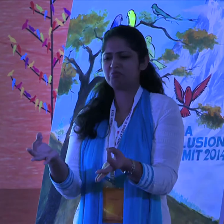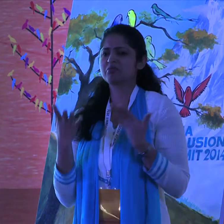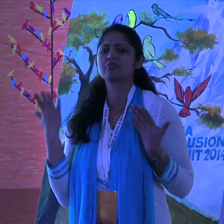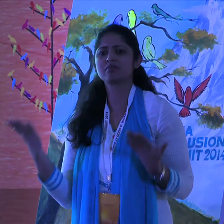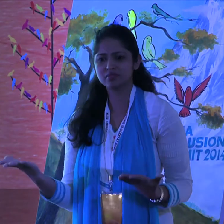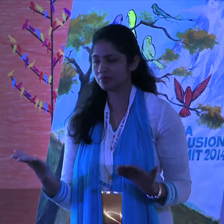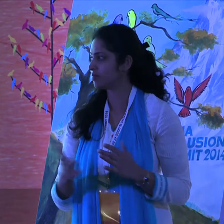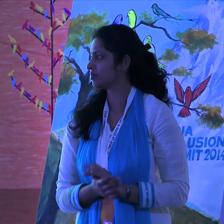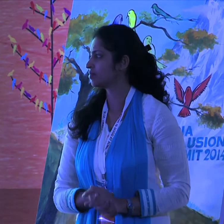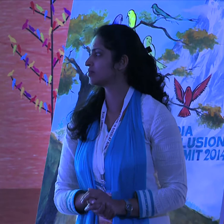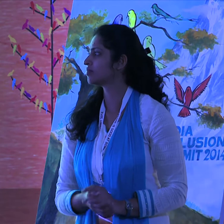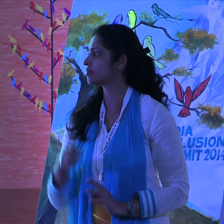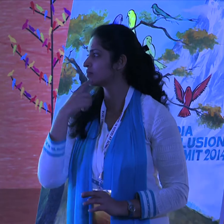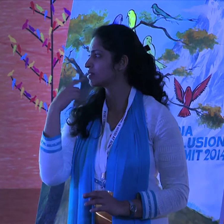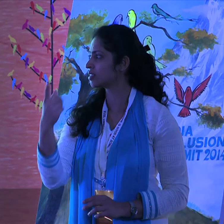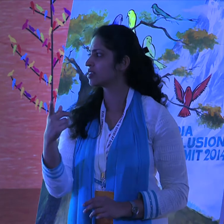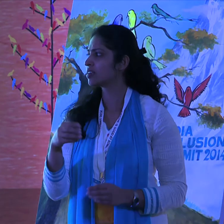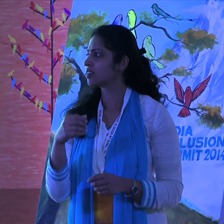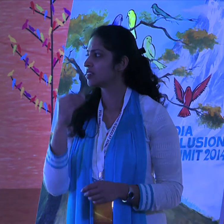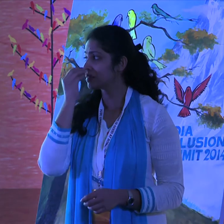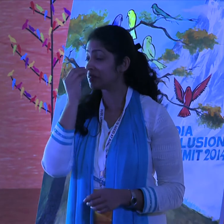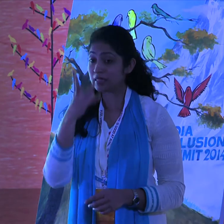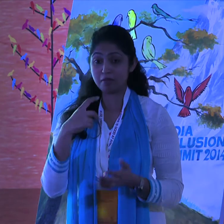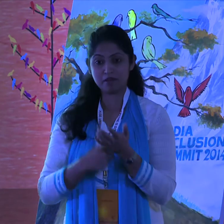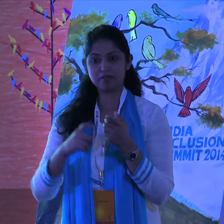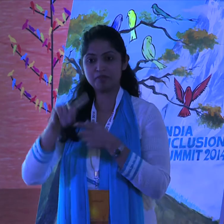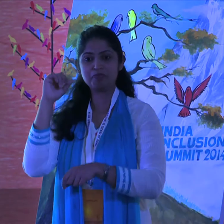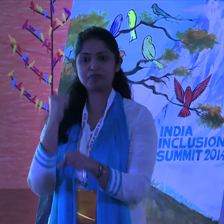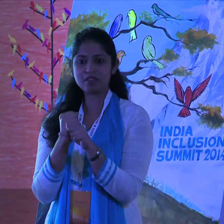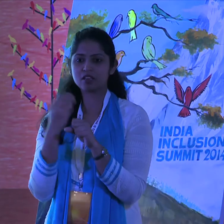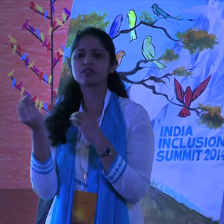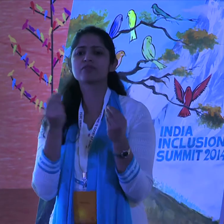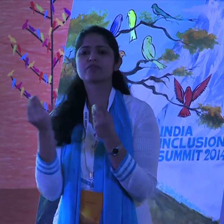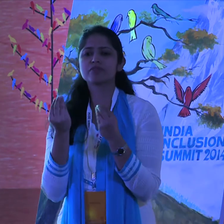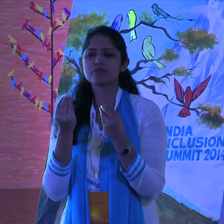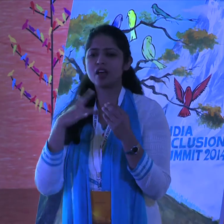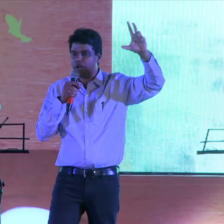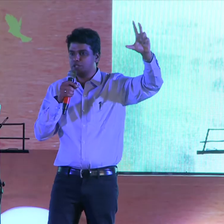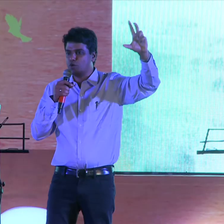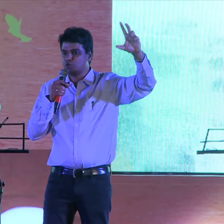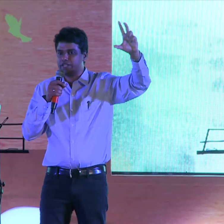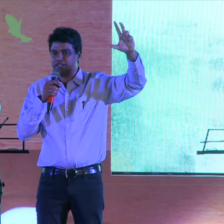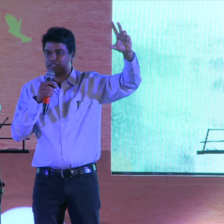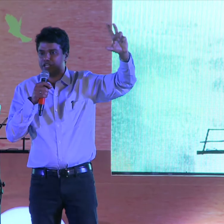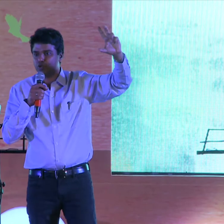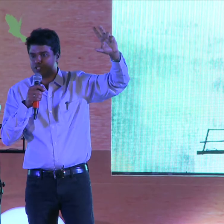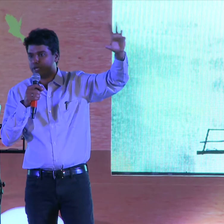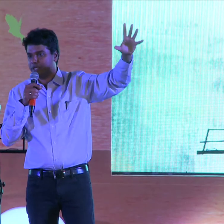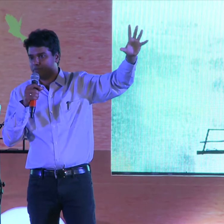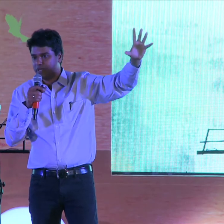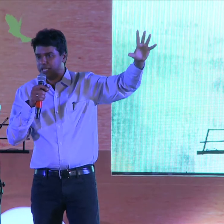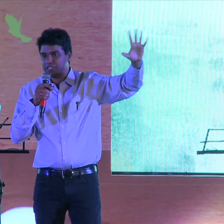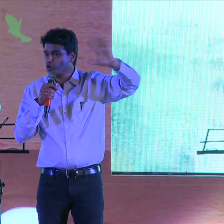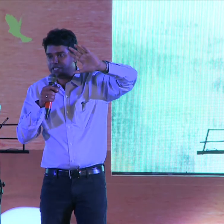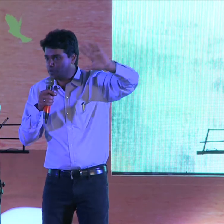One of the girls wrote to us, we do a very simple thing. When you register, you have to enter a field which says, why do you want to attend the India Inclusion